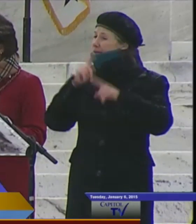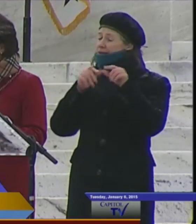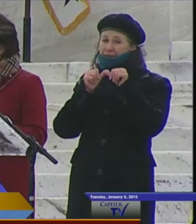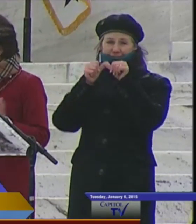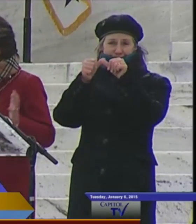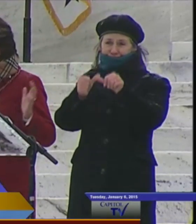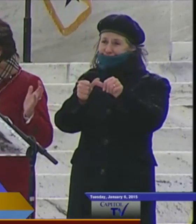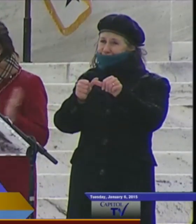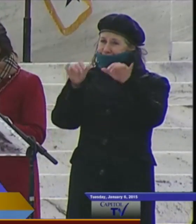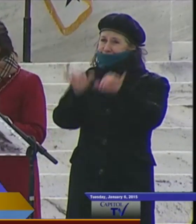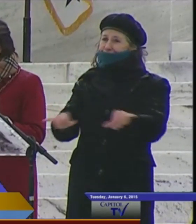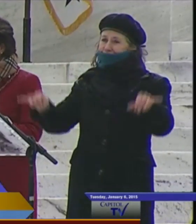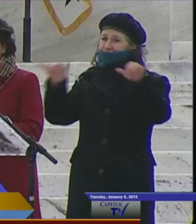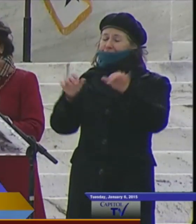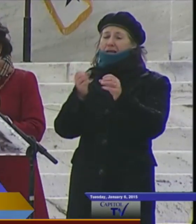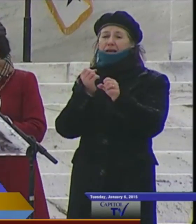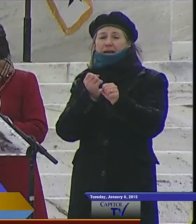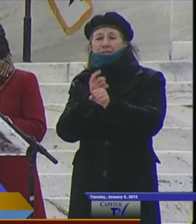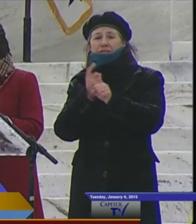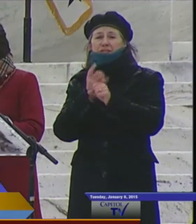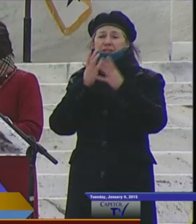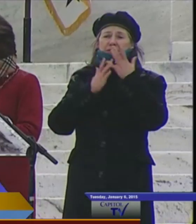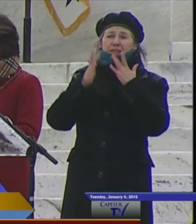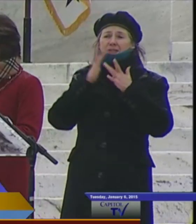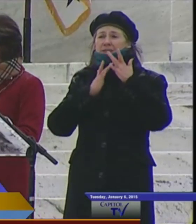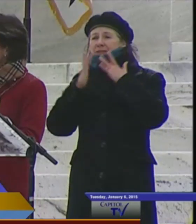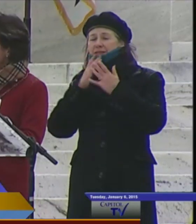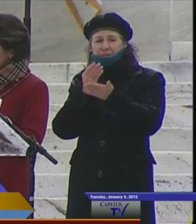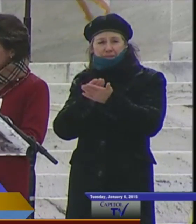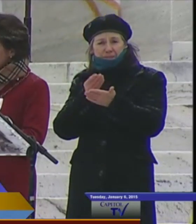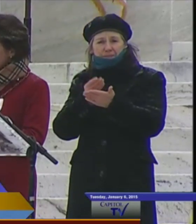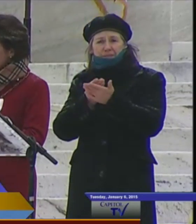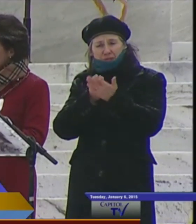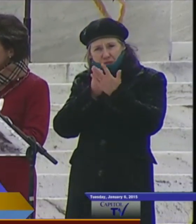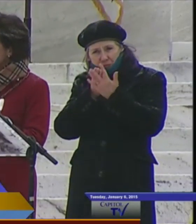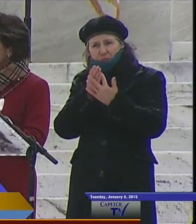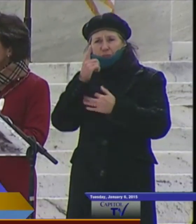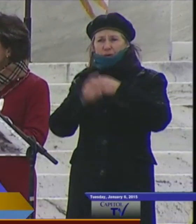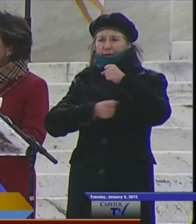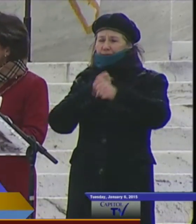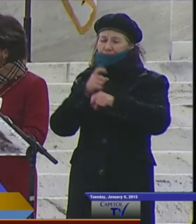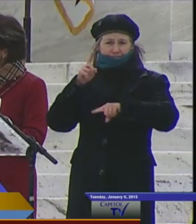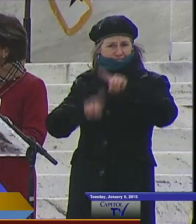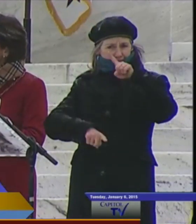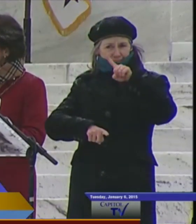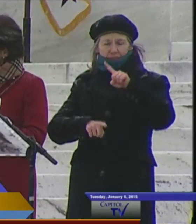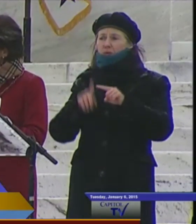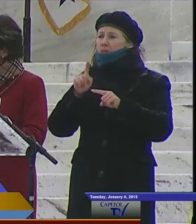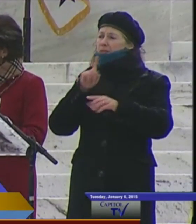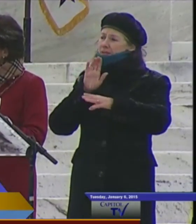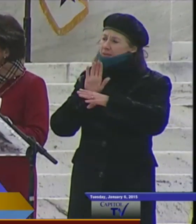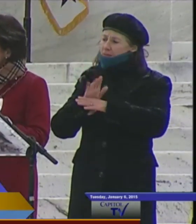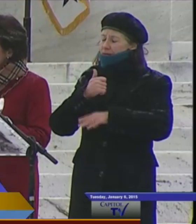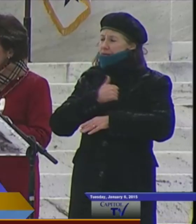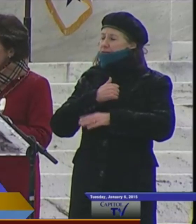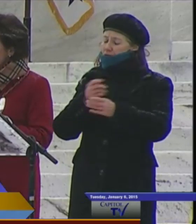doing, just annually scraping together enough cuts and revenues to make it through the next year. Let's commit ourselves to